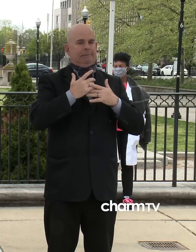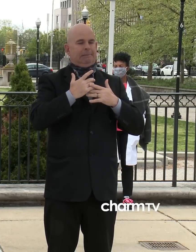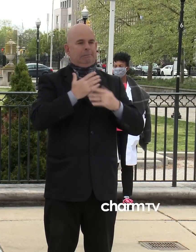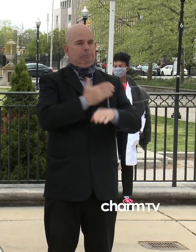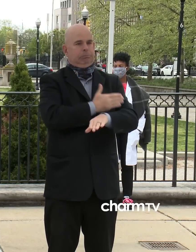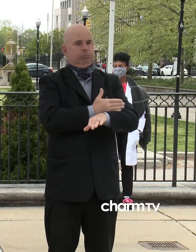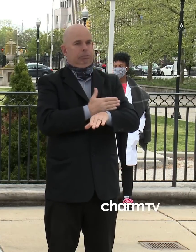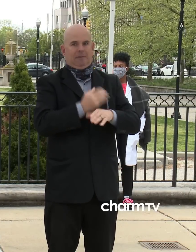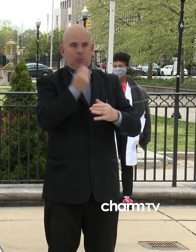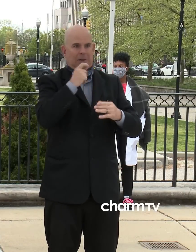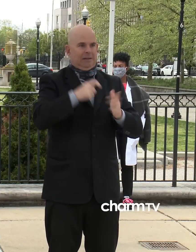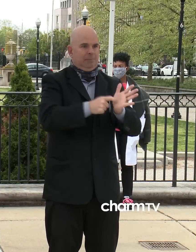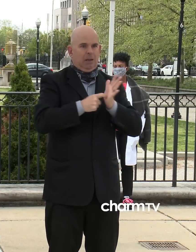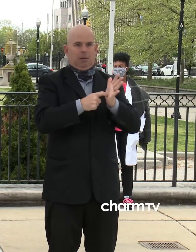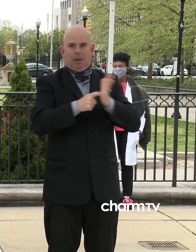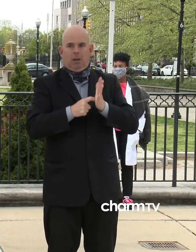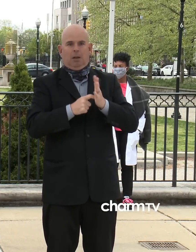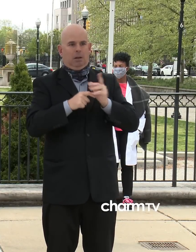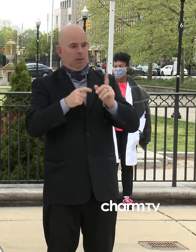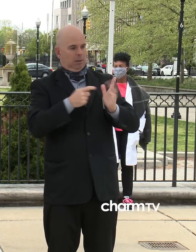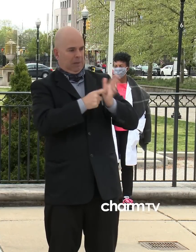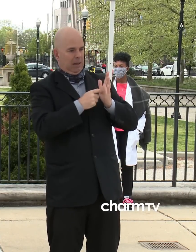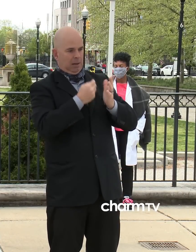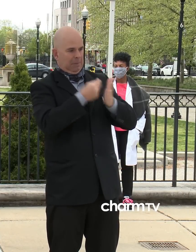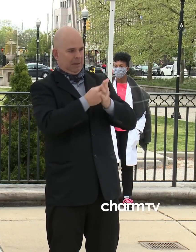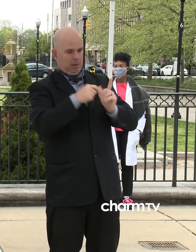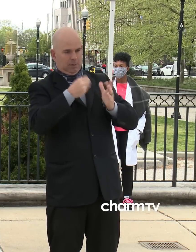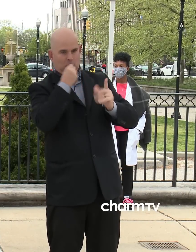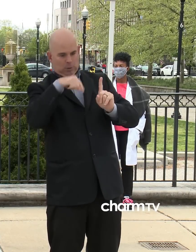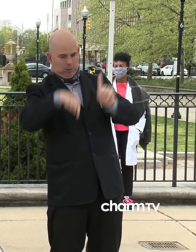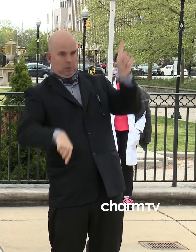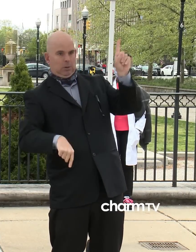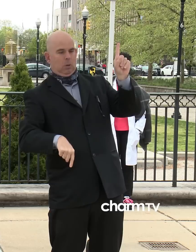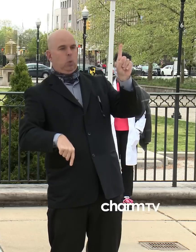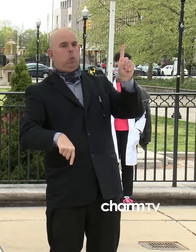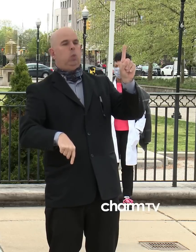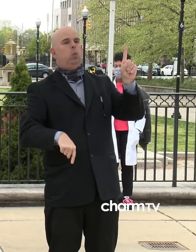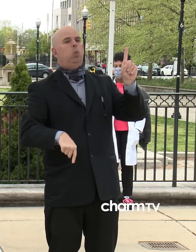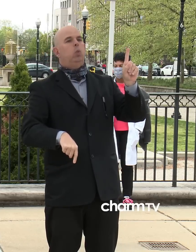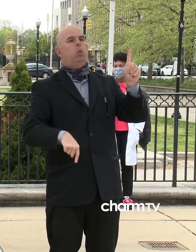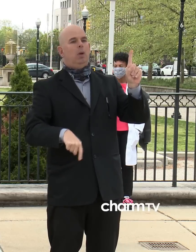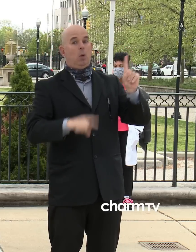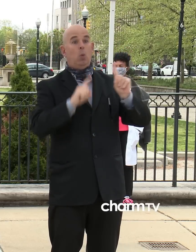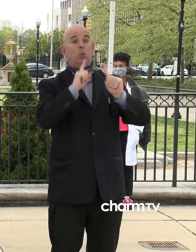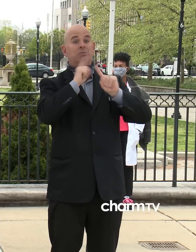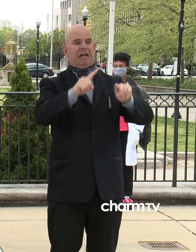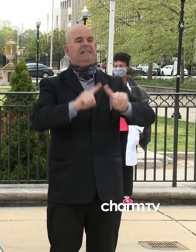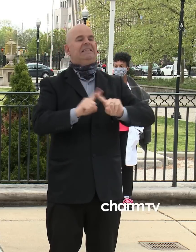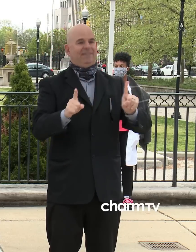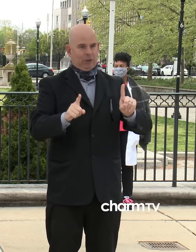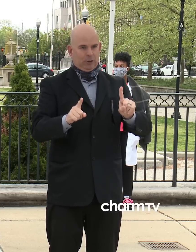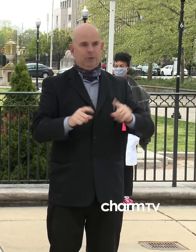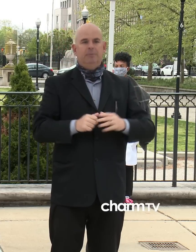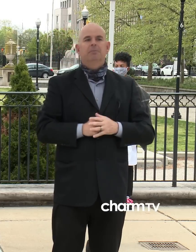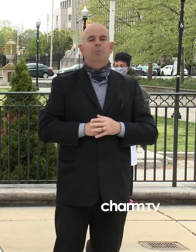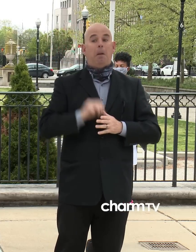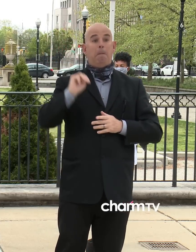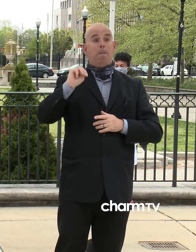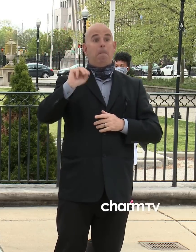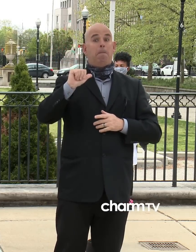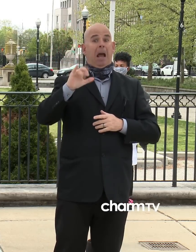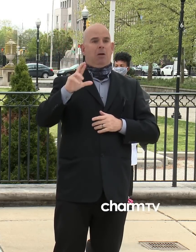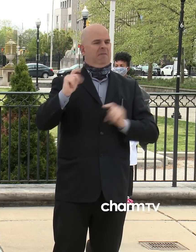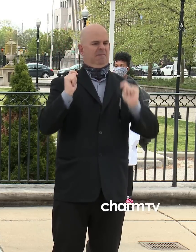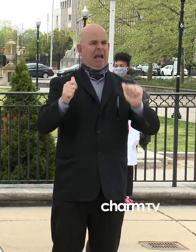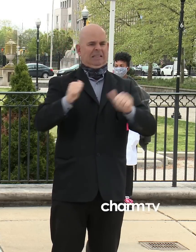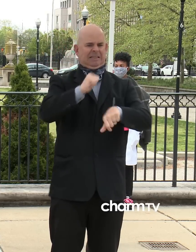In response to this critical situation, Mayor Young convened a cross-agency team led by the Department